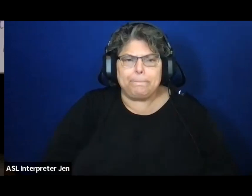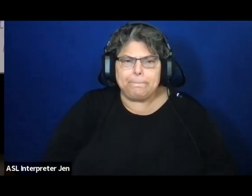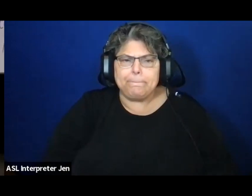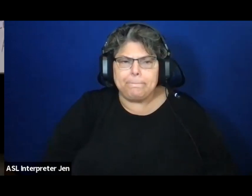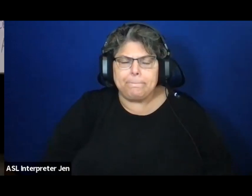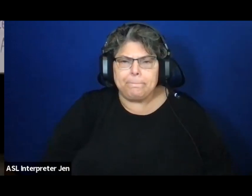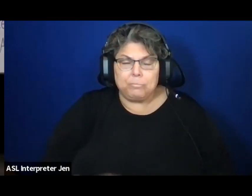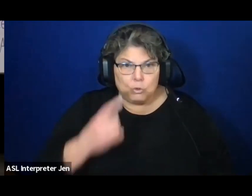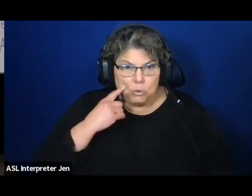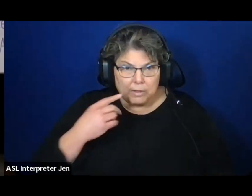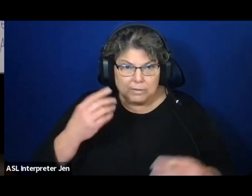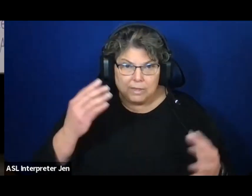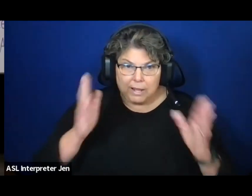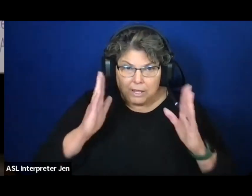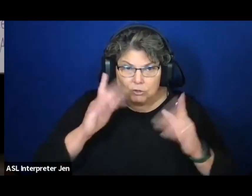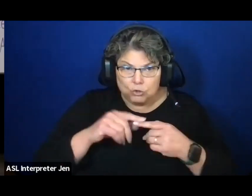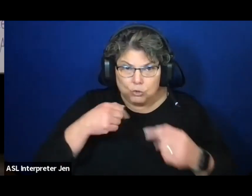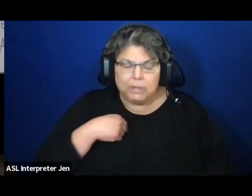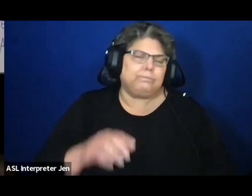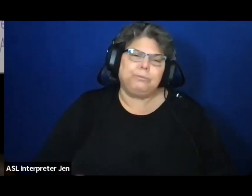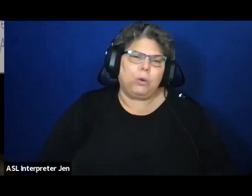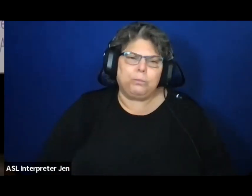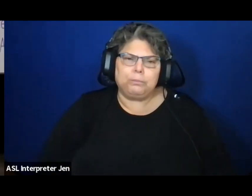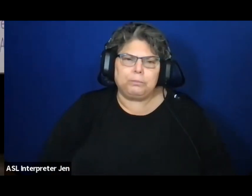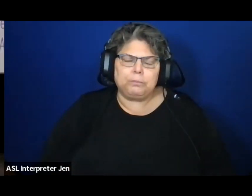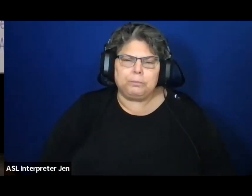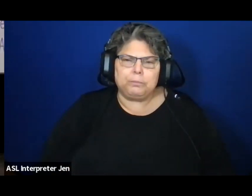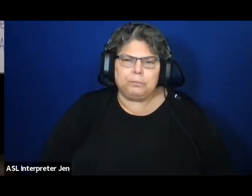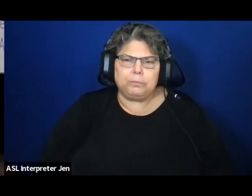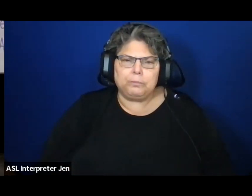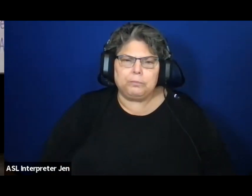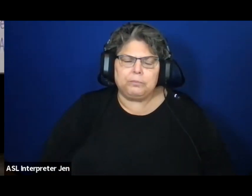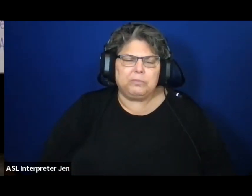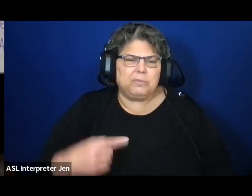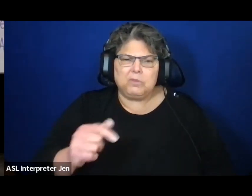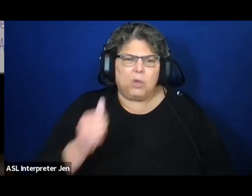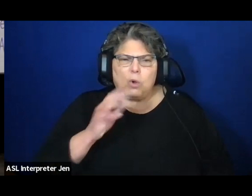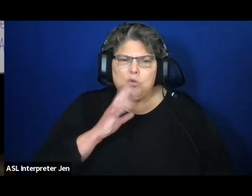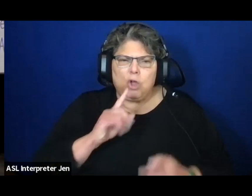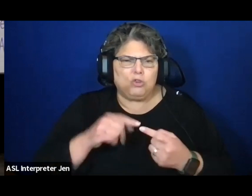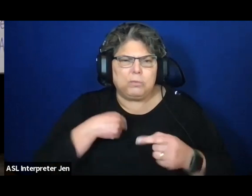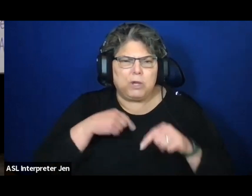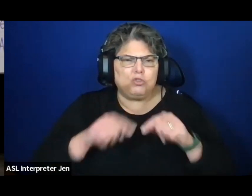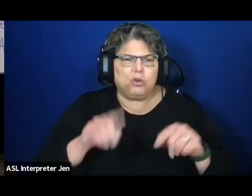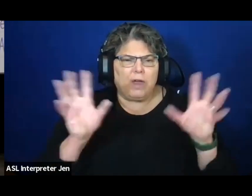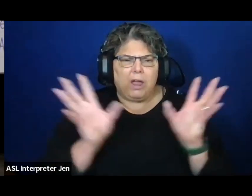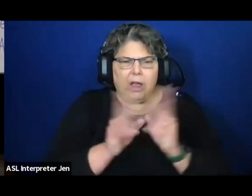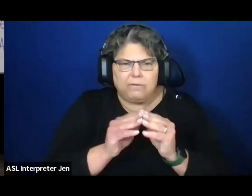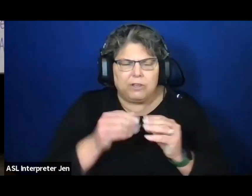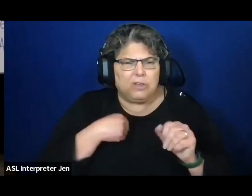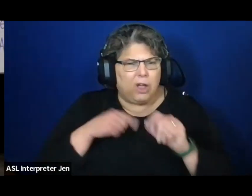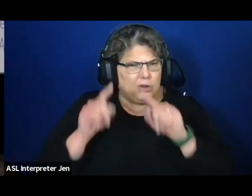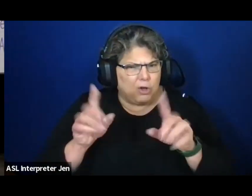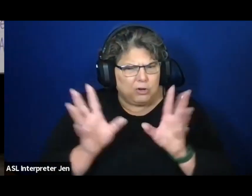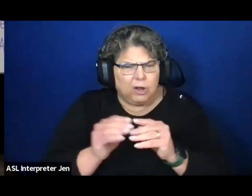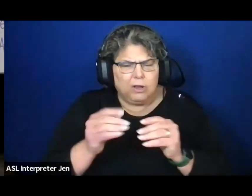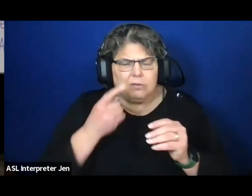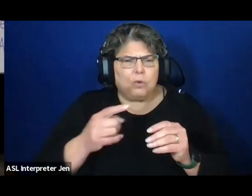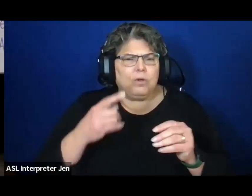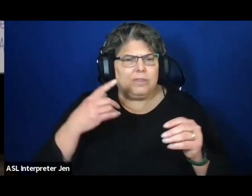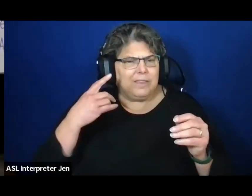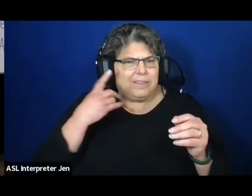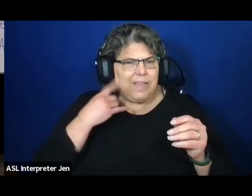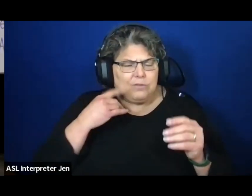You think they listen to me? No. They will not talk to me at conferences. I'll go to the meetings for the California Ag teachers. I'll be the only black